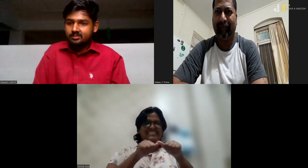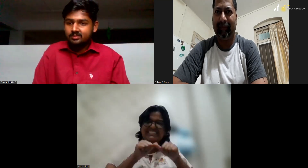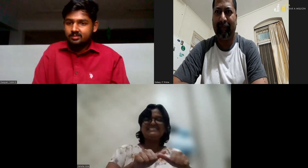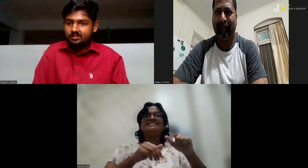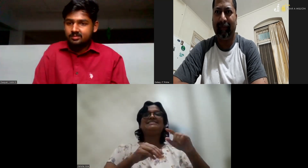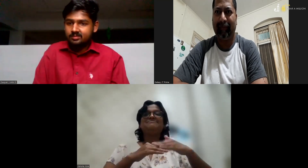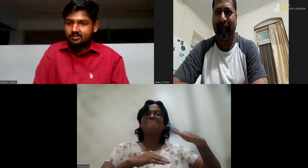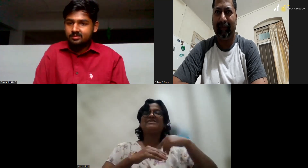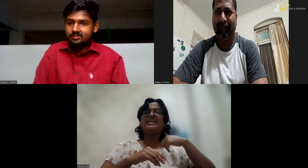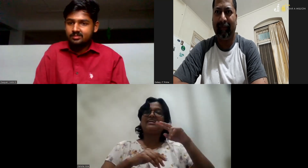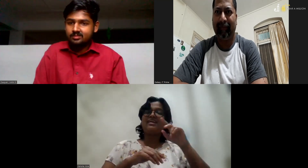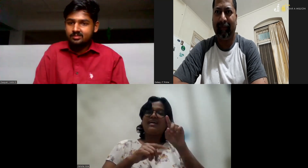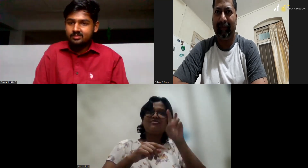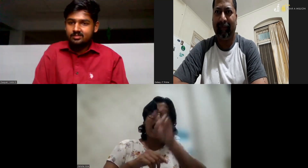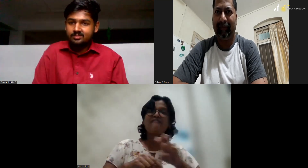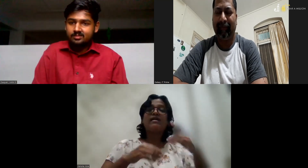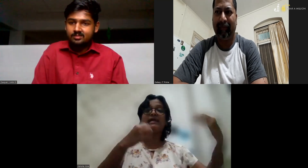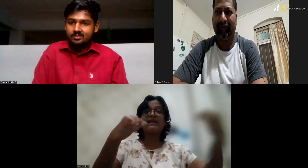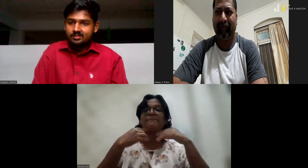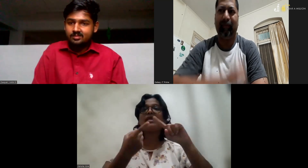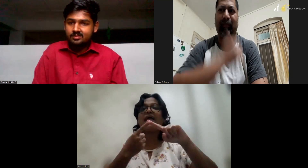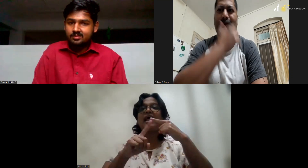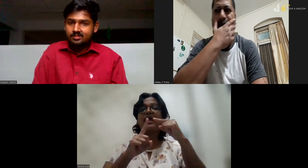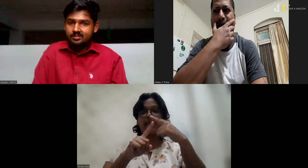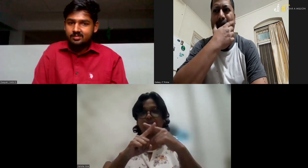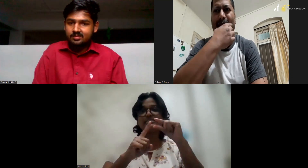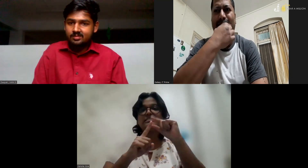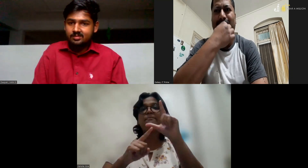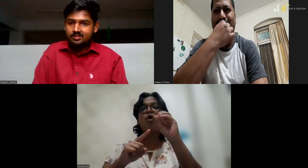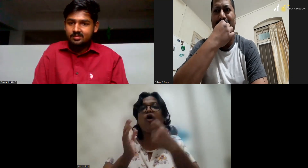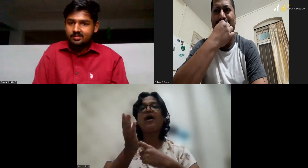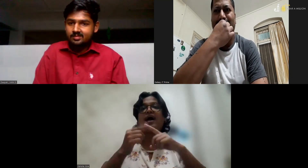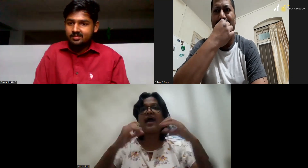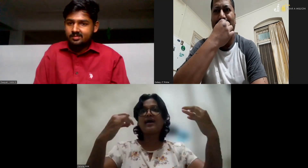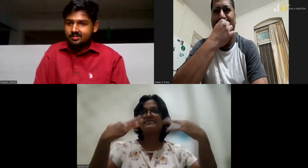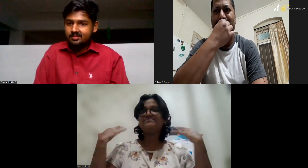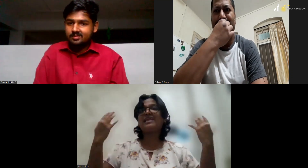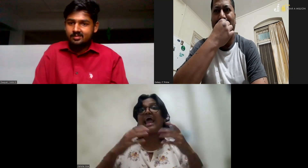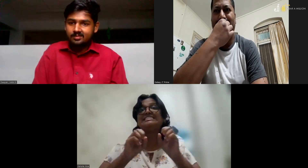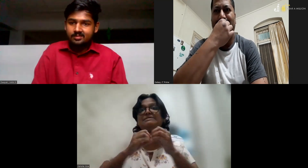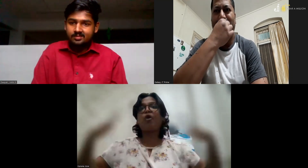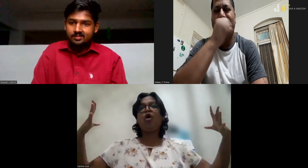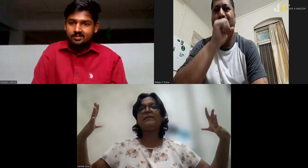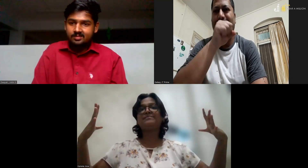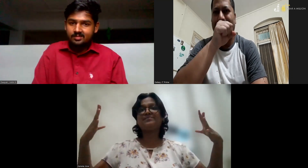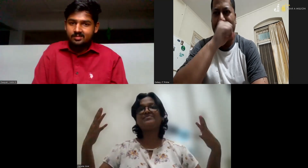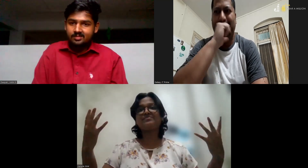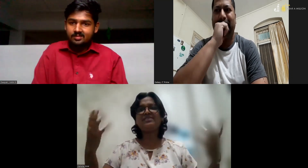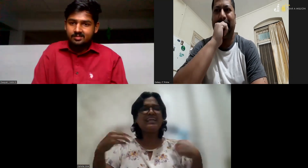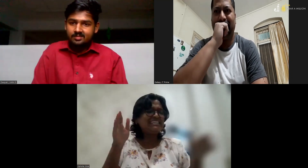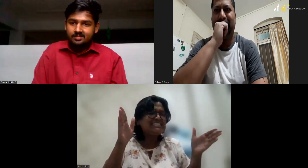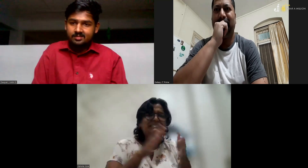see the diversity. And I wanted to continue this. This is what like exposure I